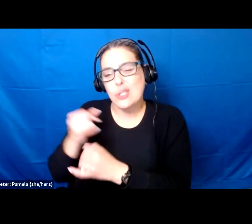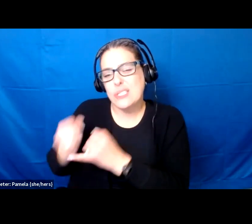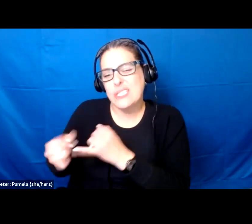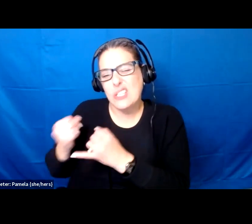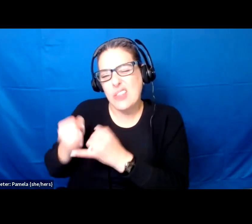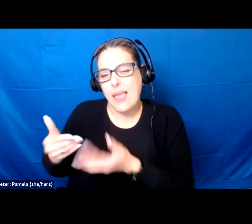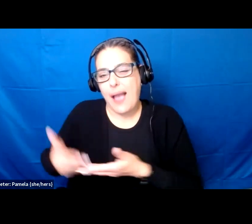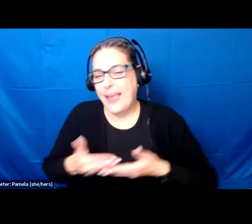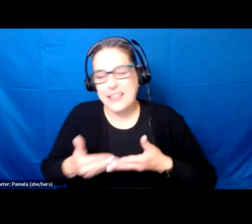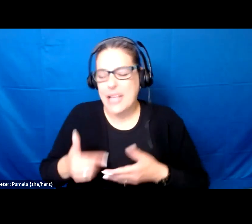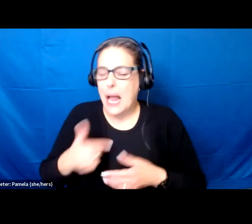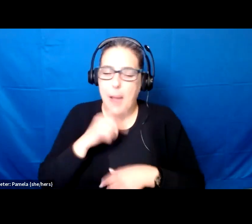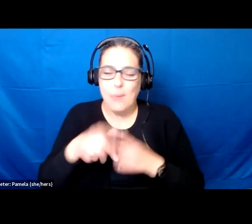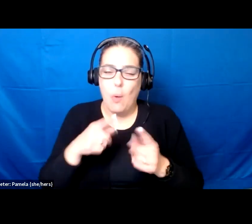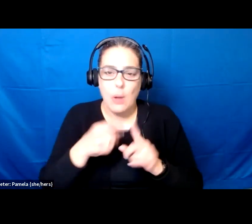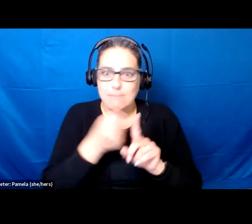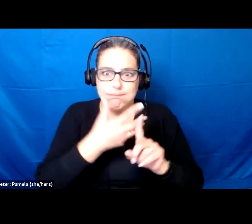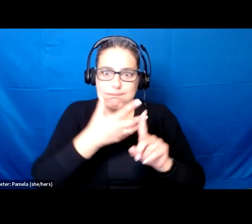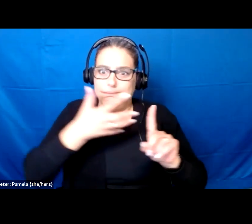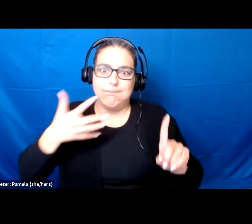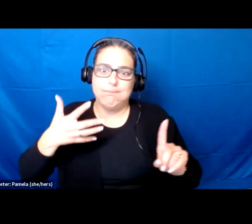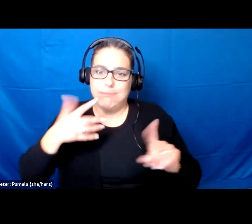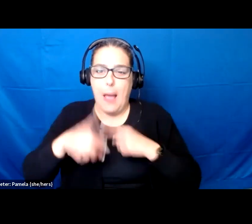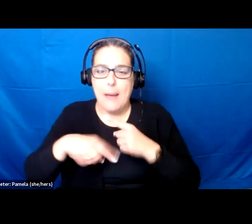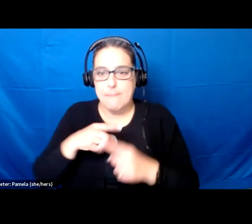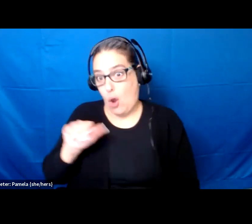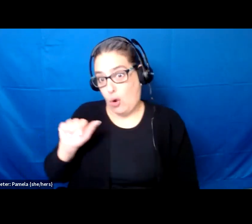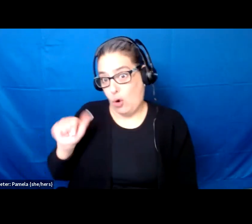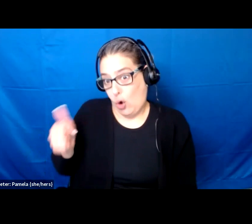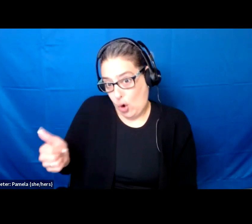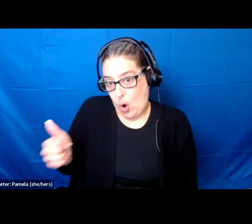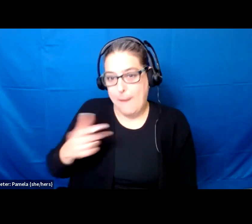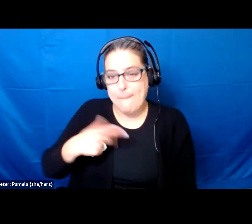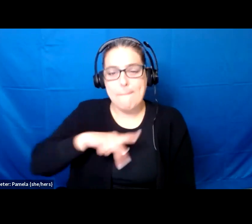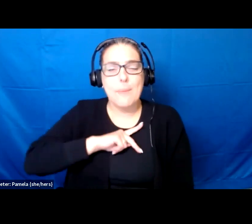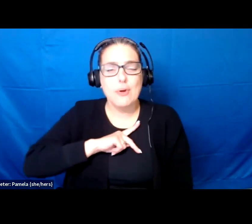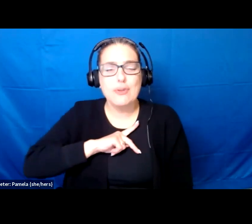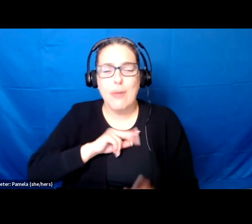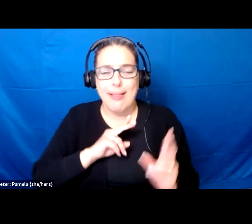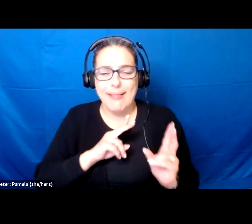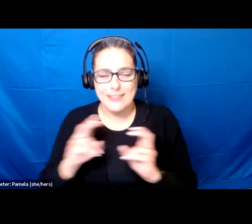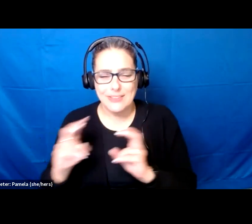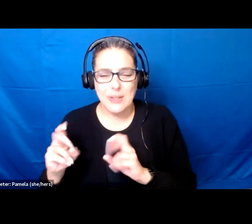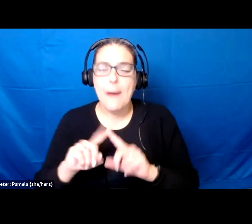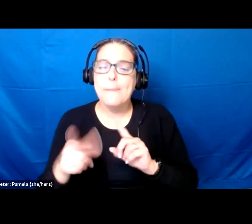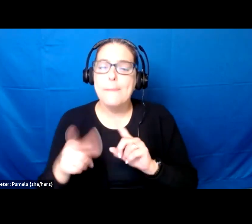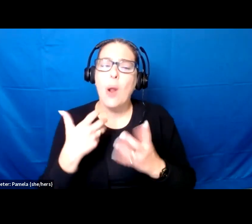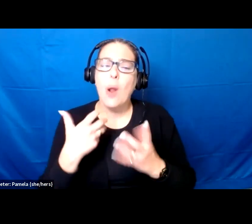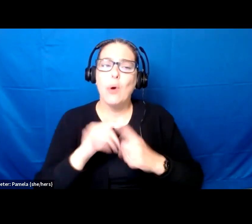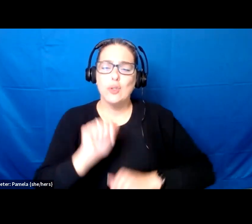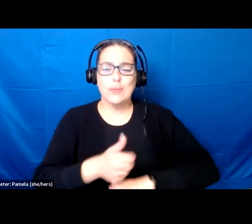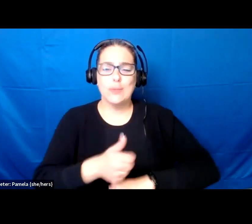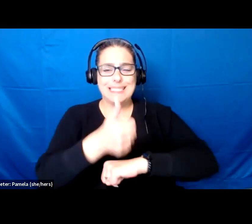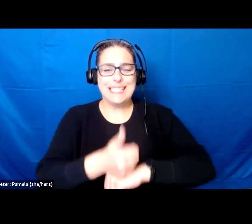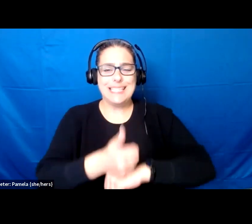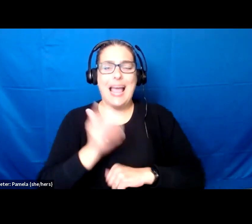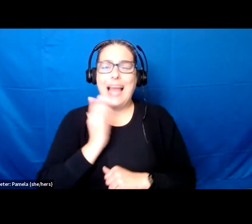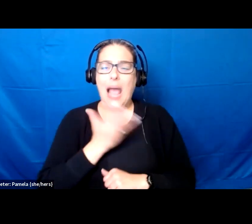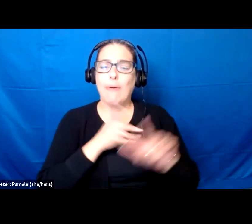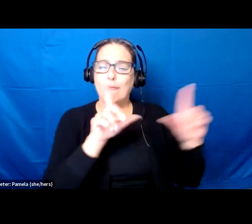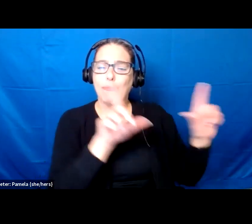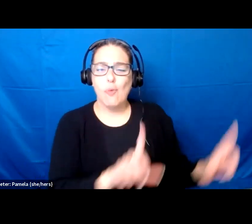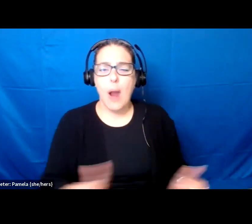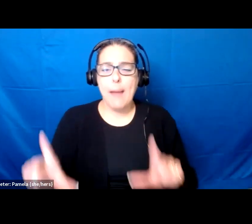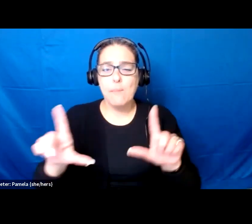her personal issues, the thing that I want to say to kind of start out our discussion, I